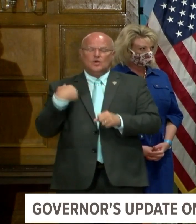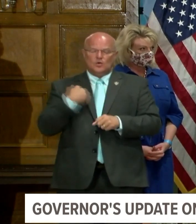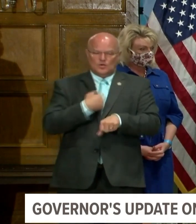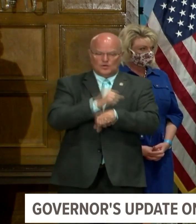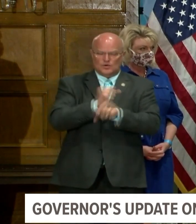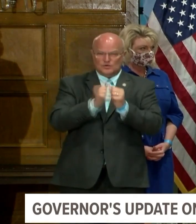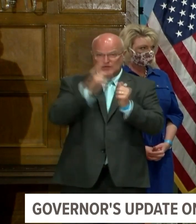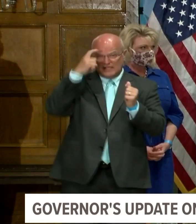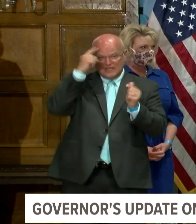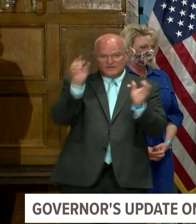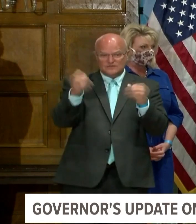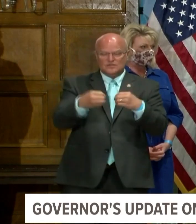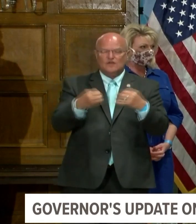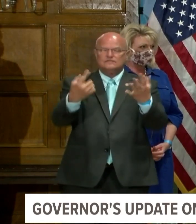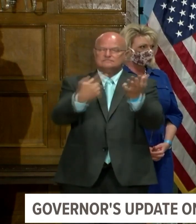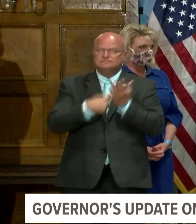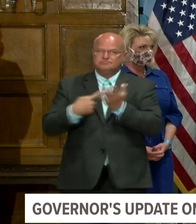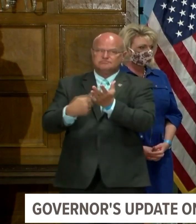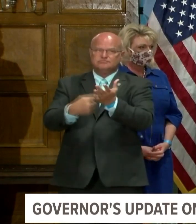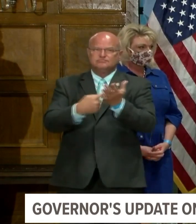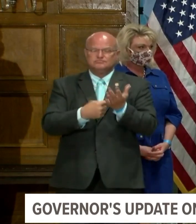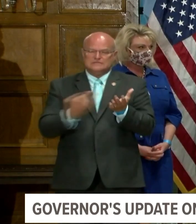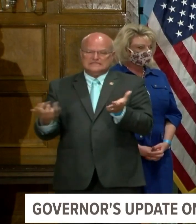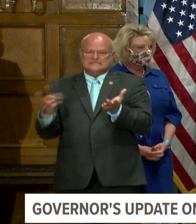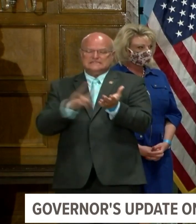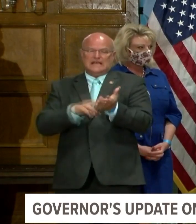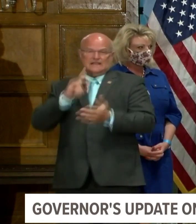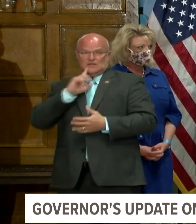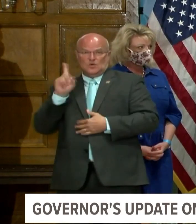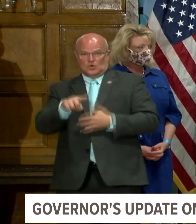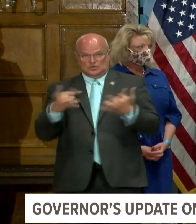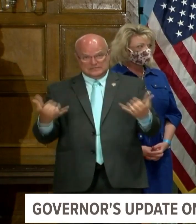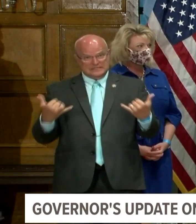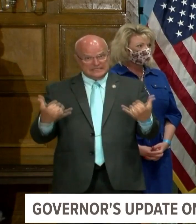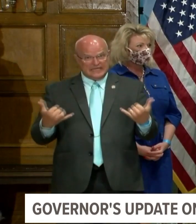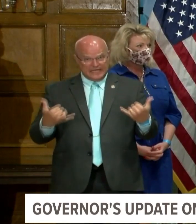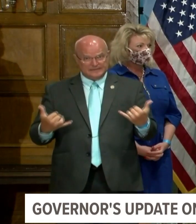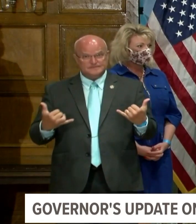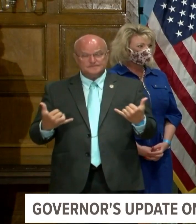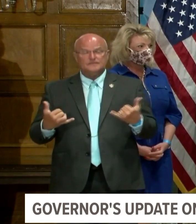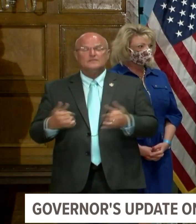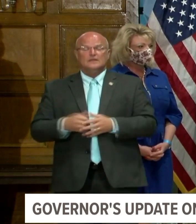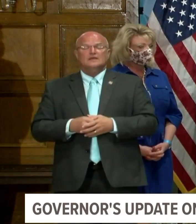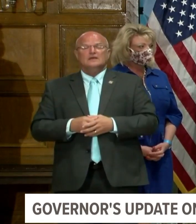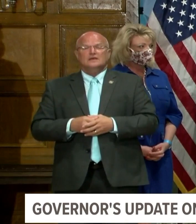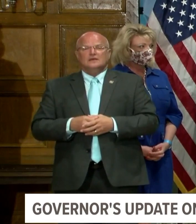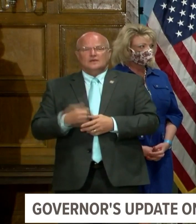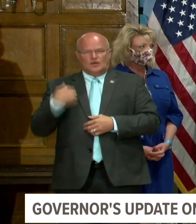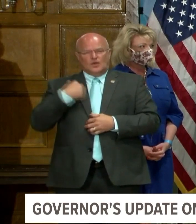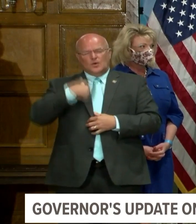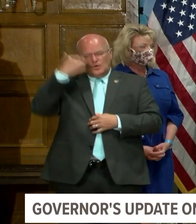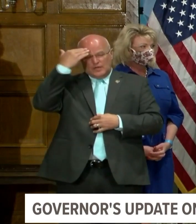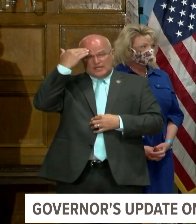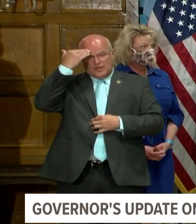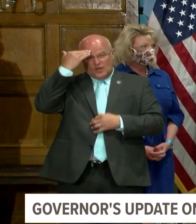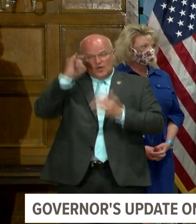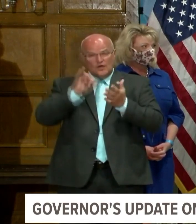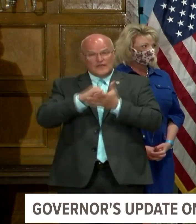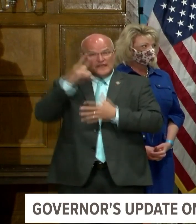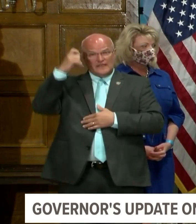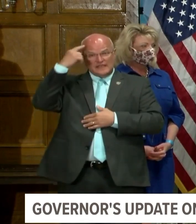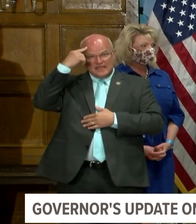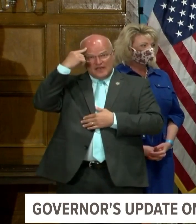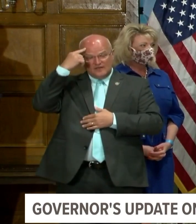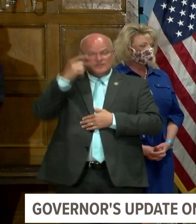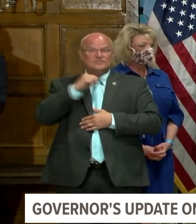office, and that brings us to the signing of these executive orders today. We know that this is something that the governor does not